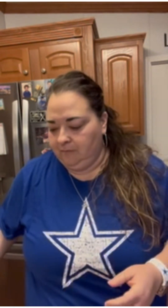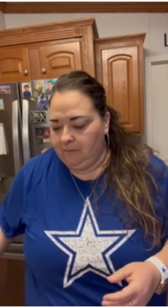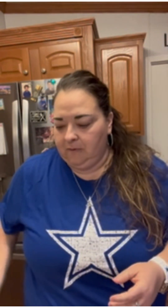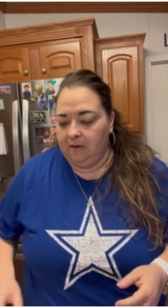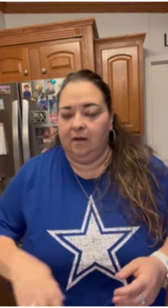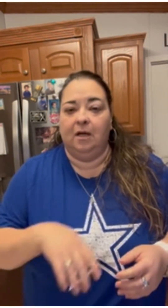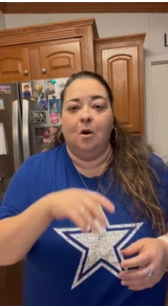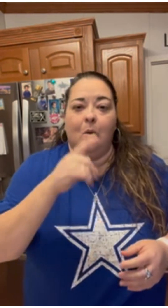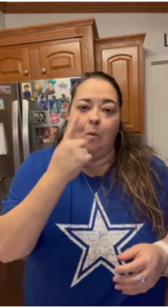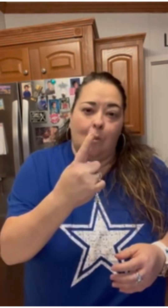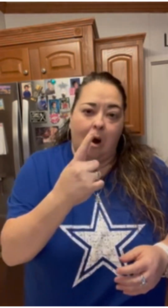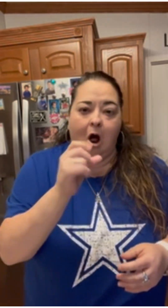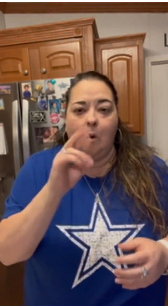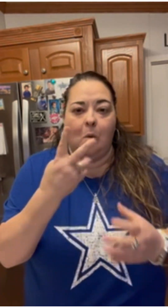powder,